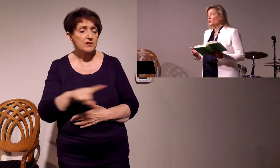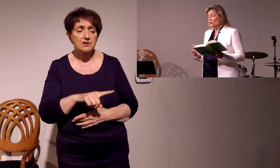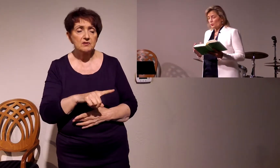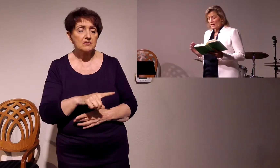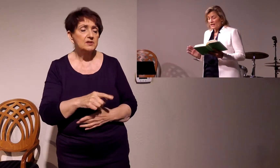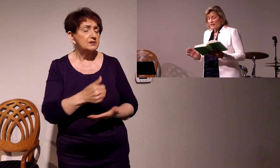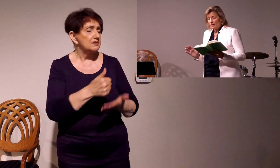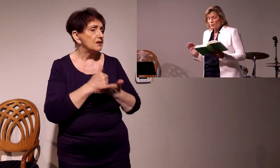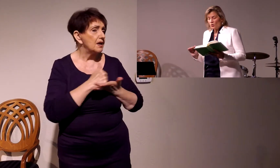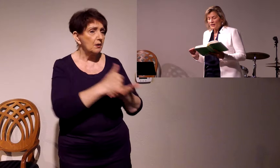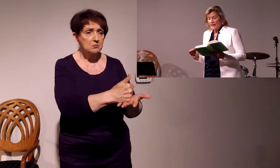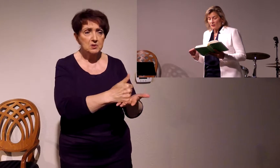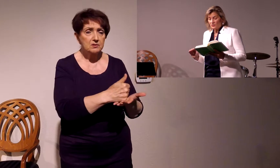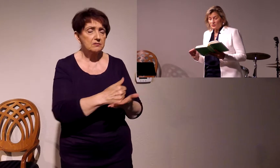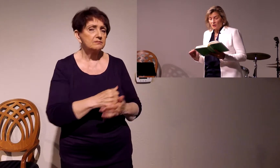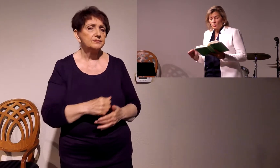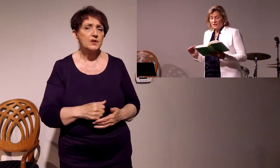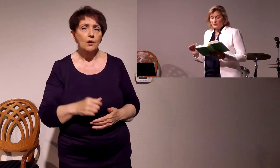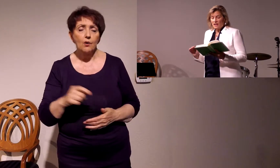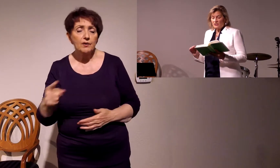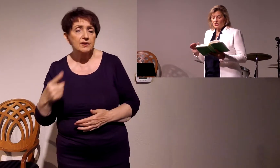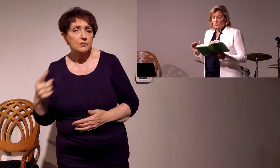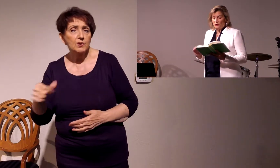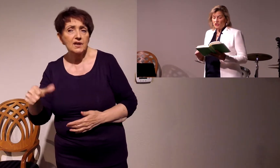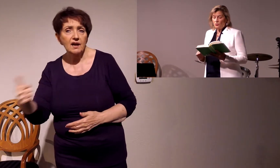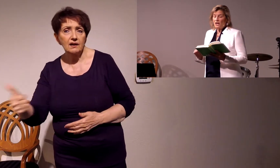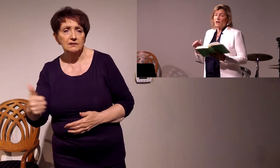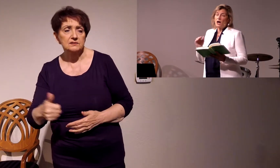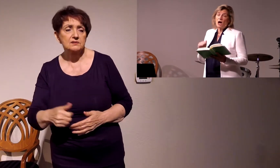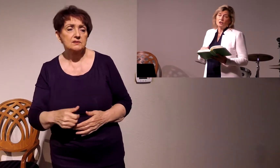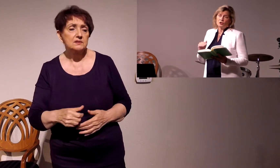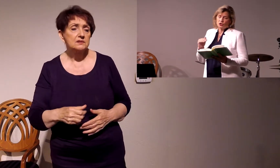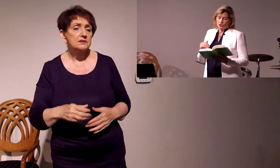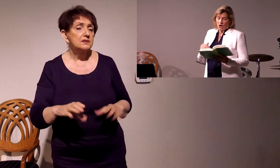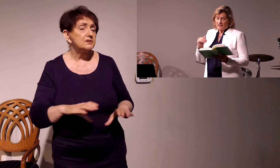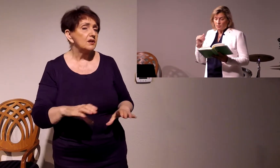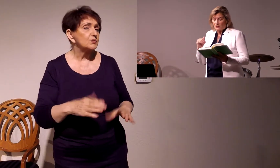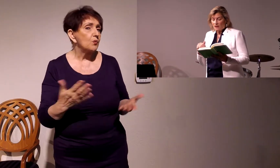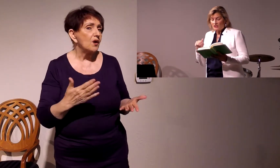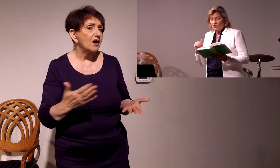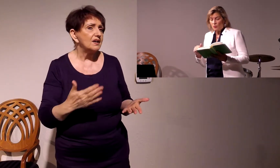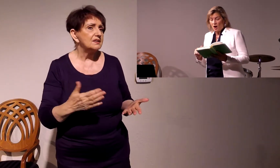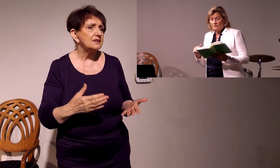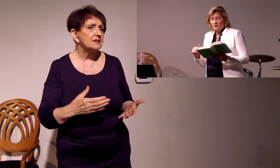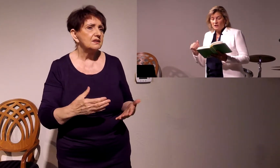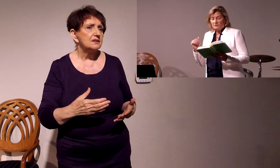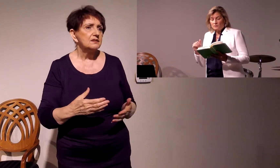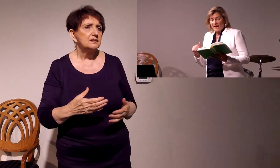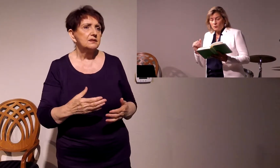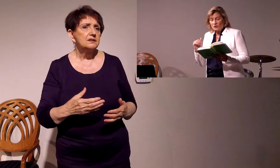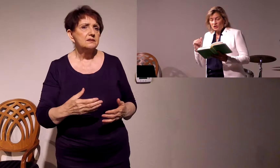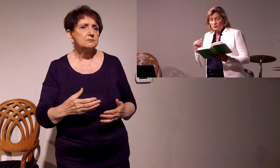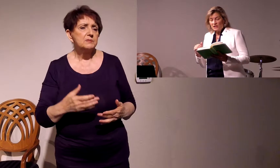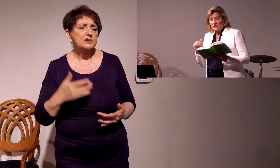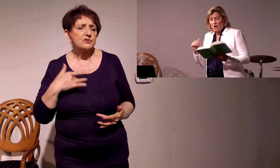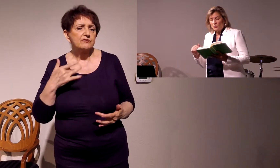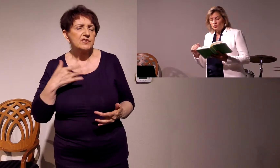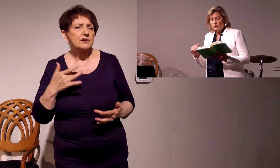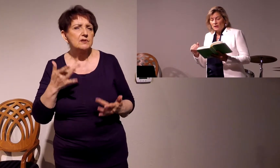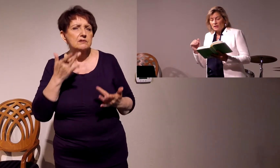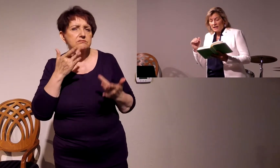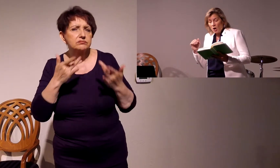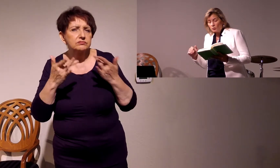not help you or anyone else. What it does is put you on a hunger strike by cutting you off from that which you